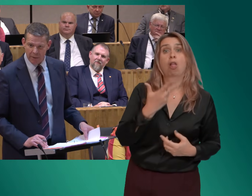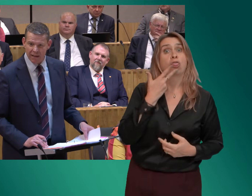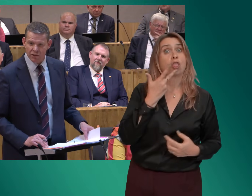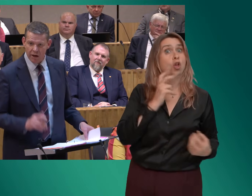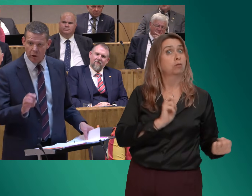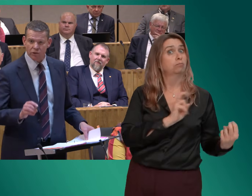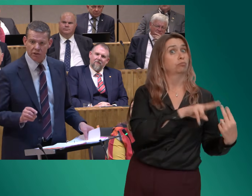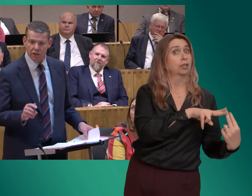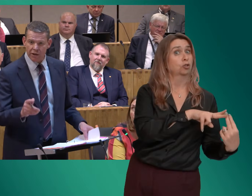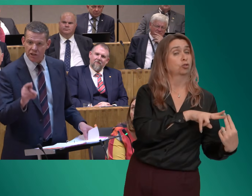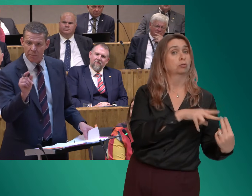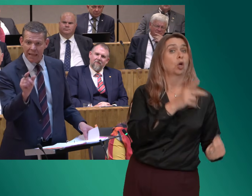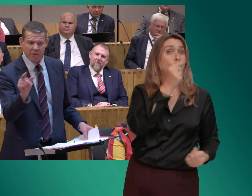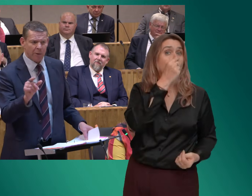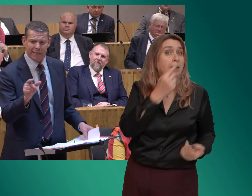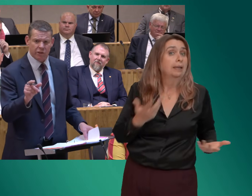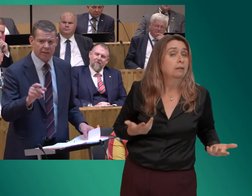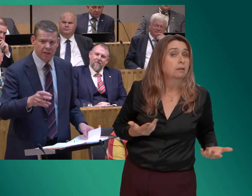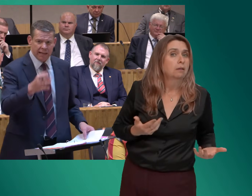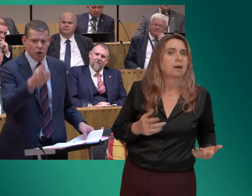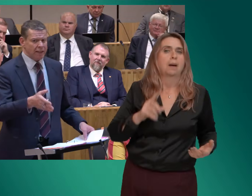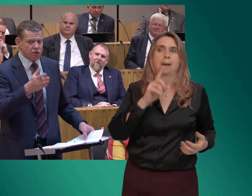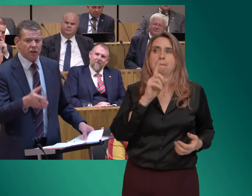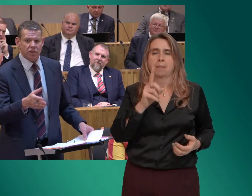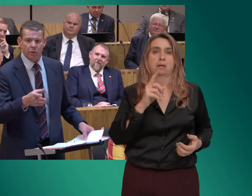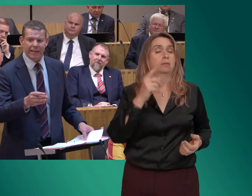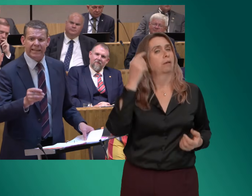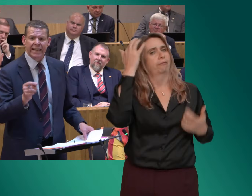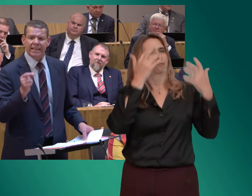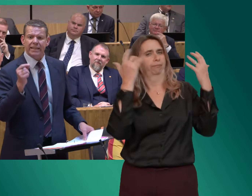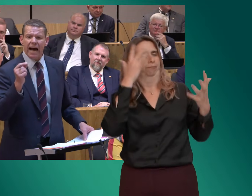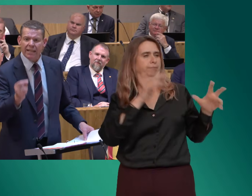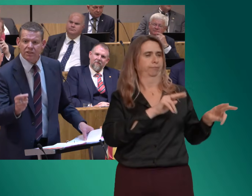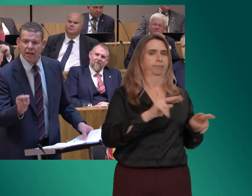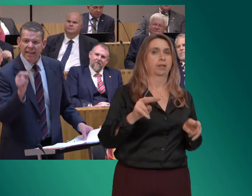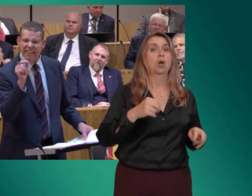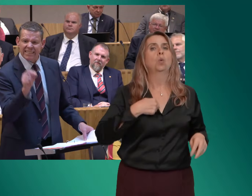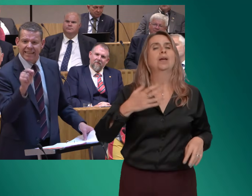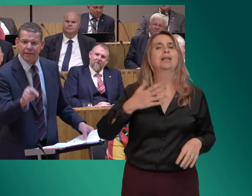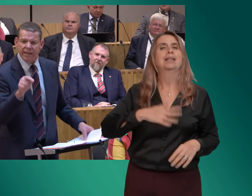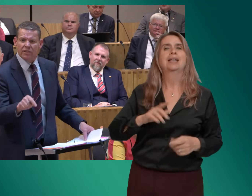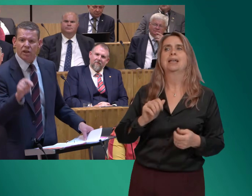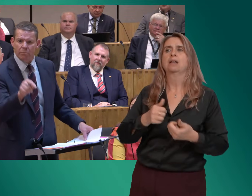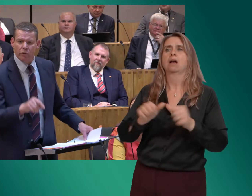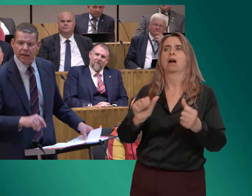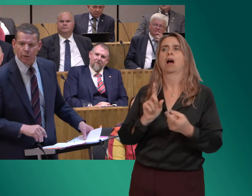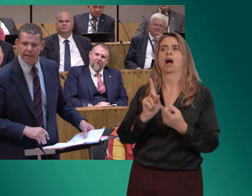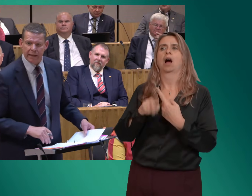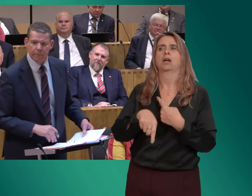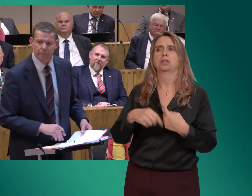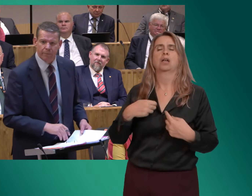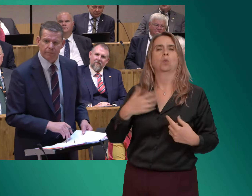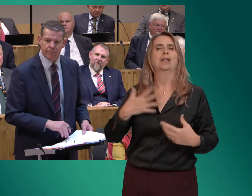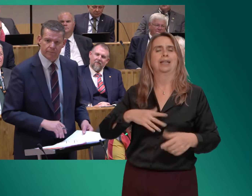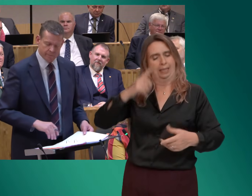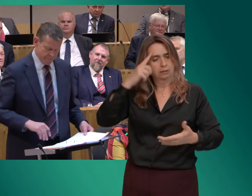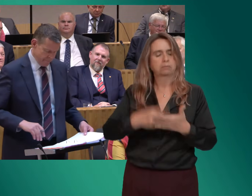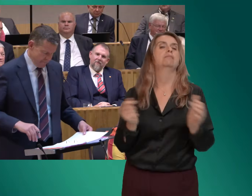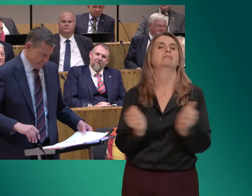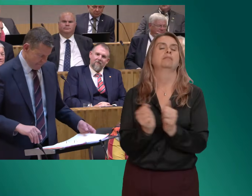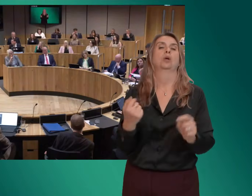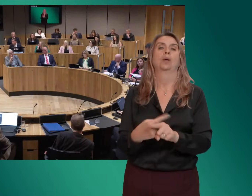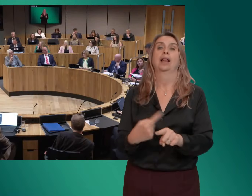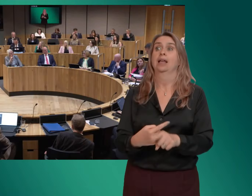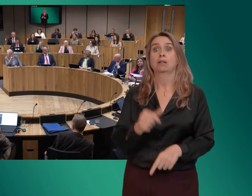is a part of those considerations. But let me remind you this, it's not a structure that we need, it's an answer. Let's get the answer and move there quickly.